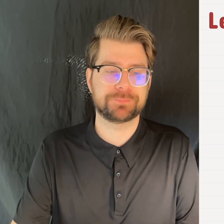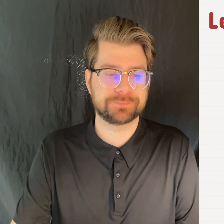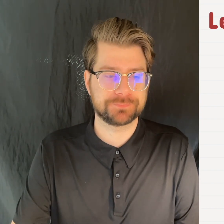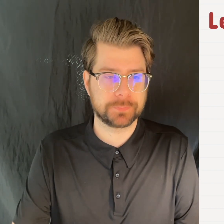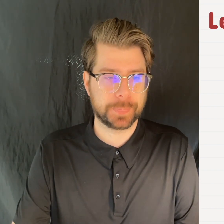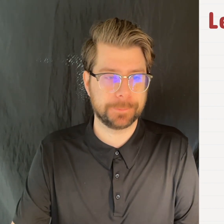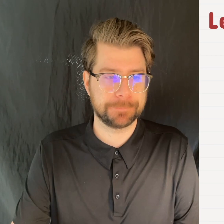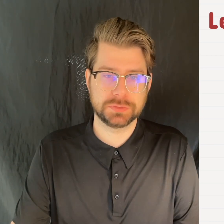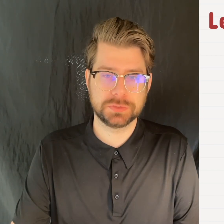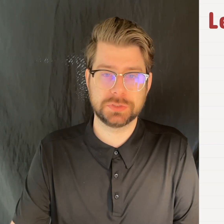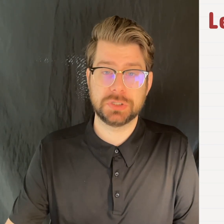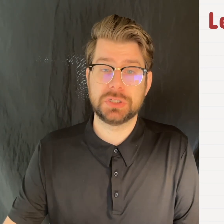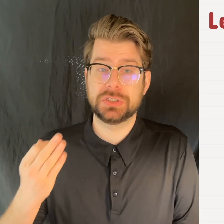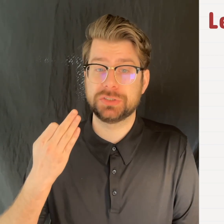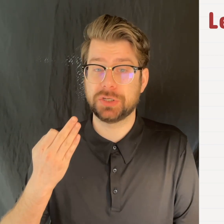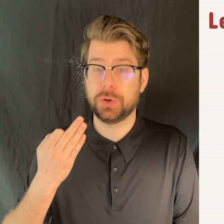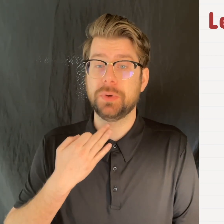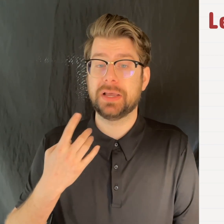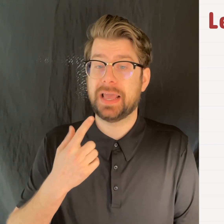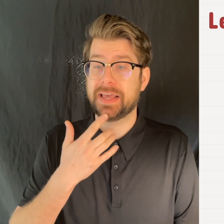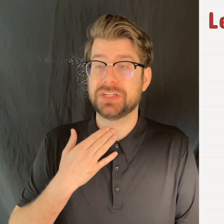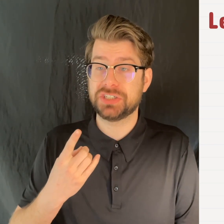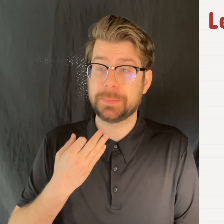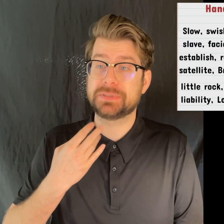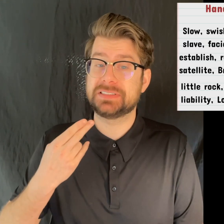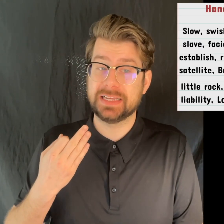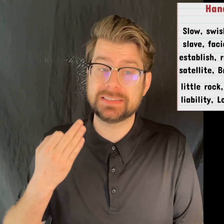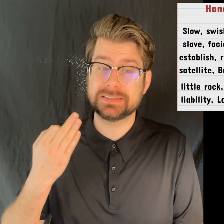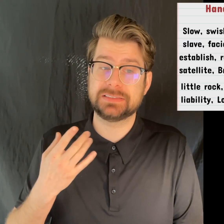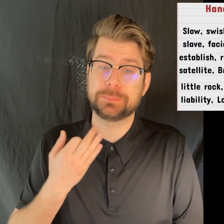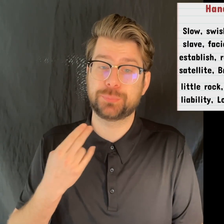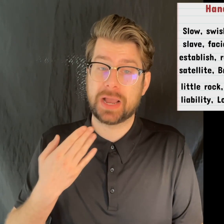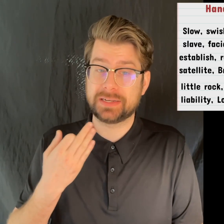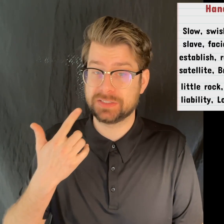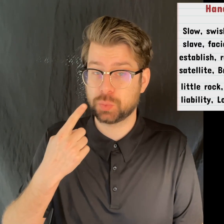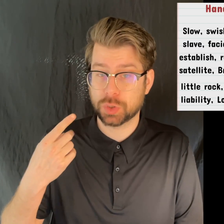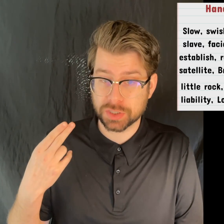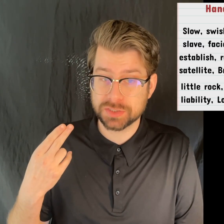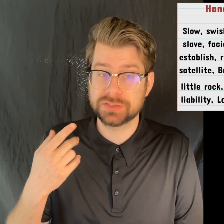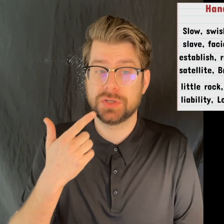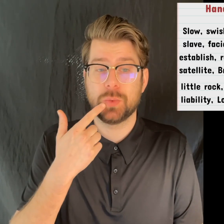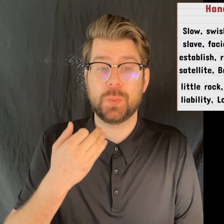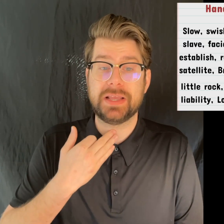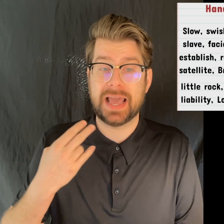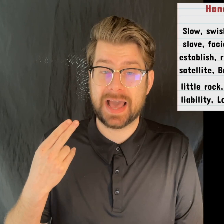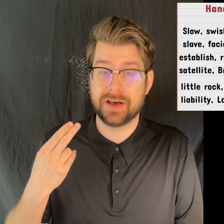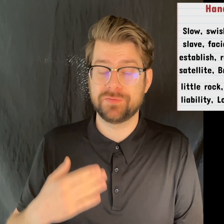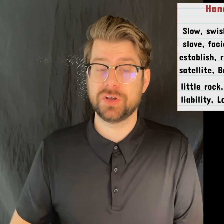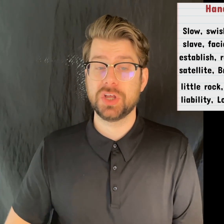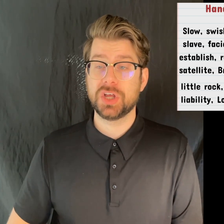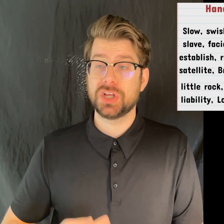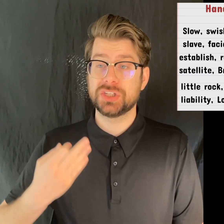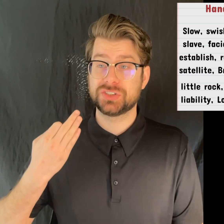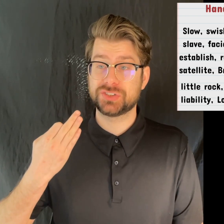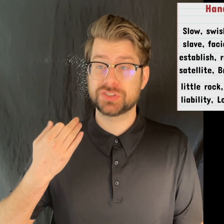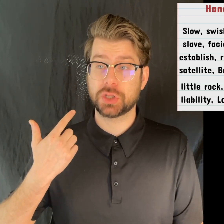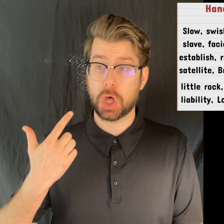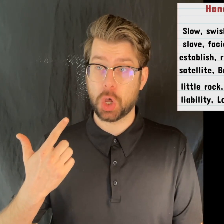So, hand shape 6, some practice words. we have